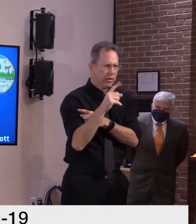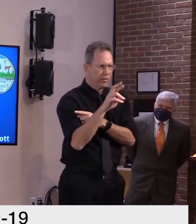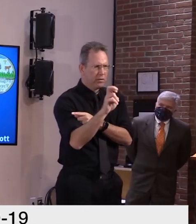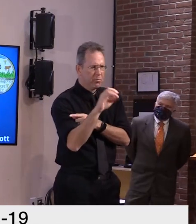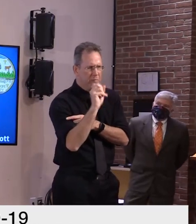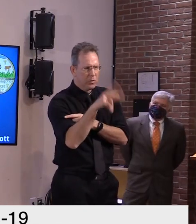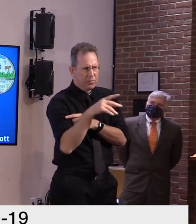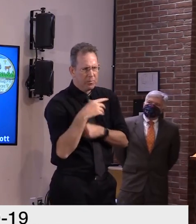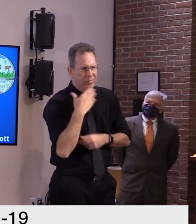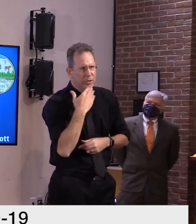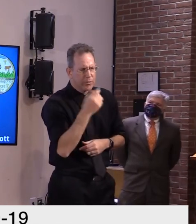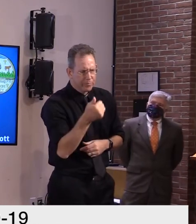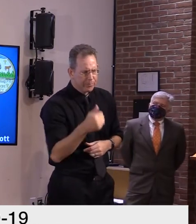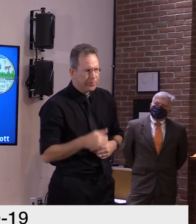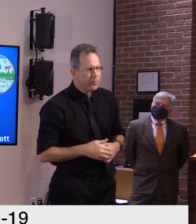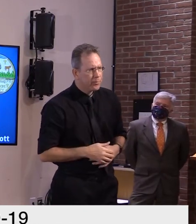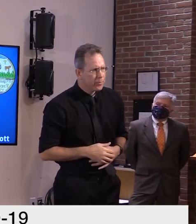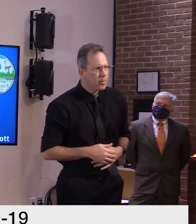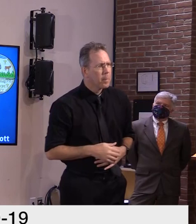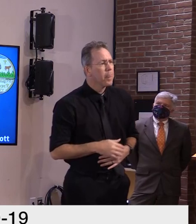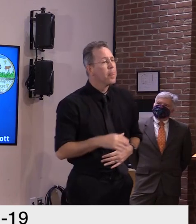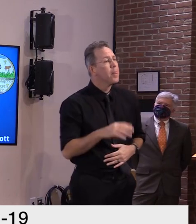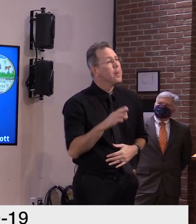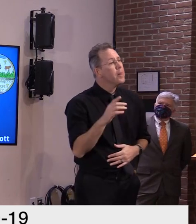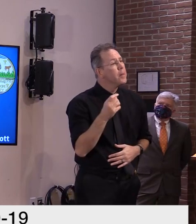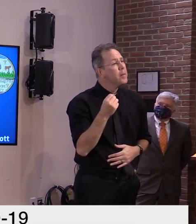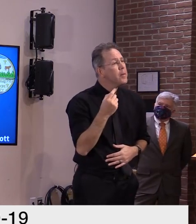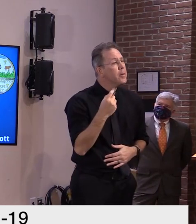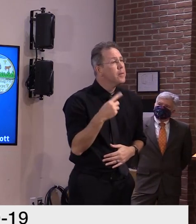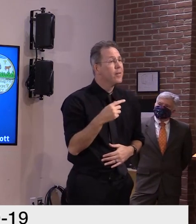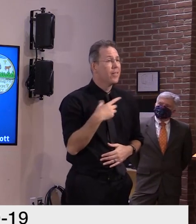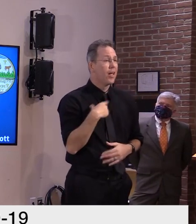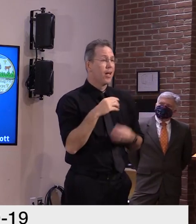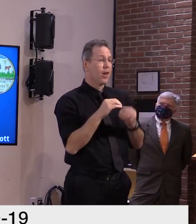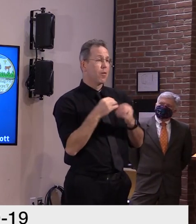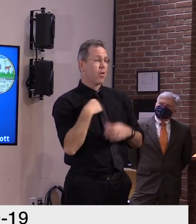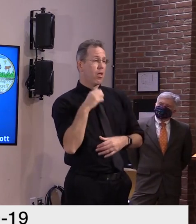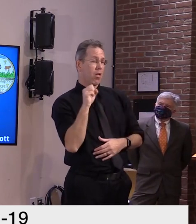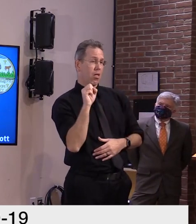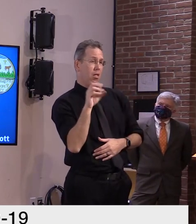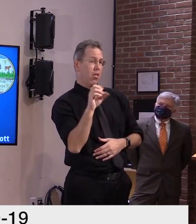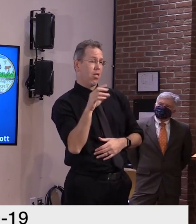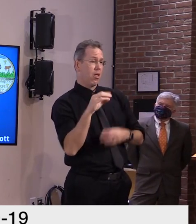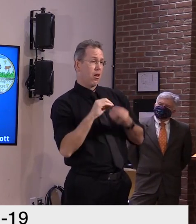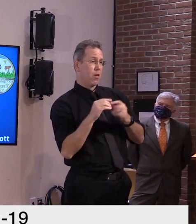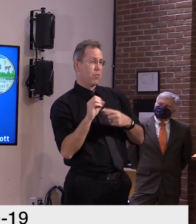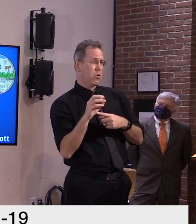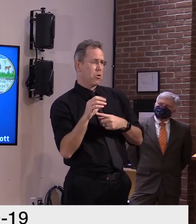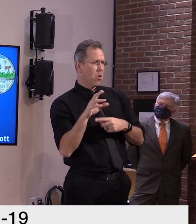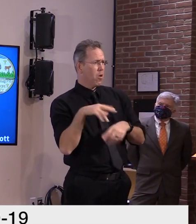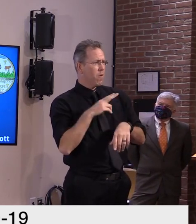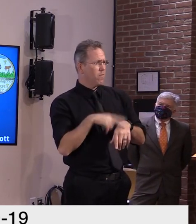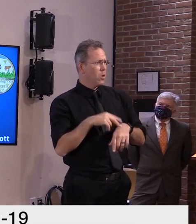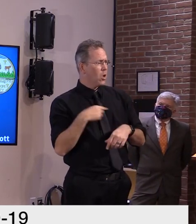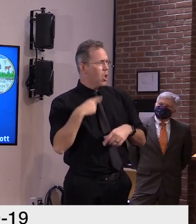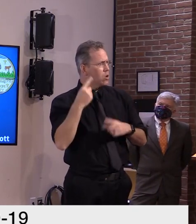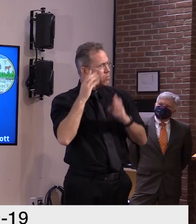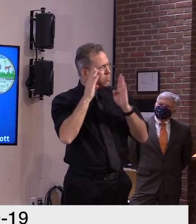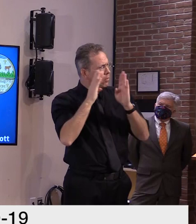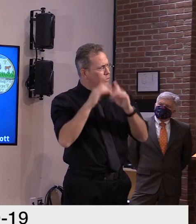Numbers of that magnitude in Vermont always pique our interest, needless to say. I don't want to use the word